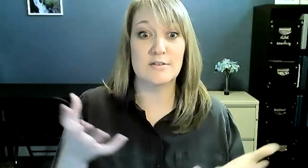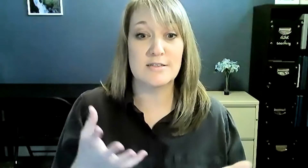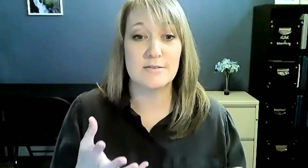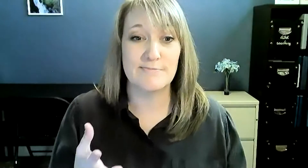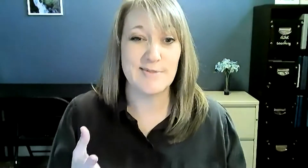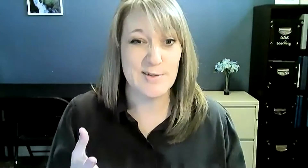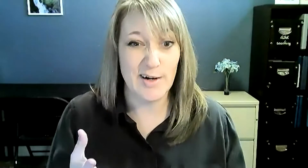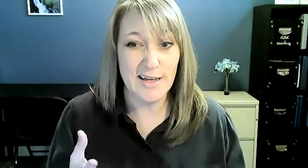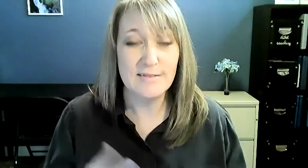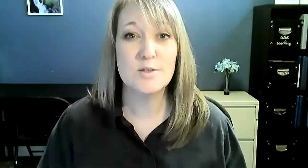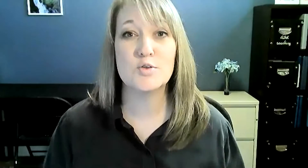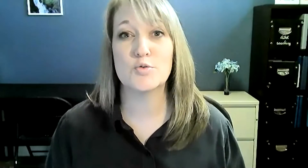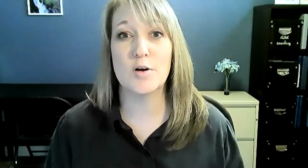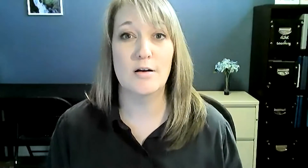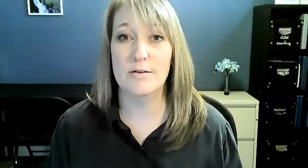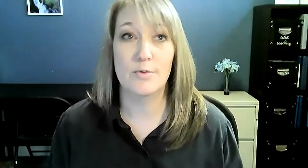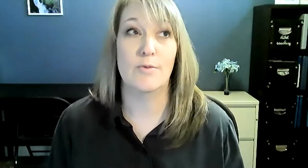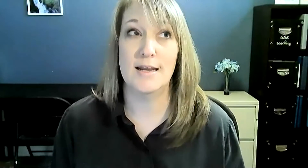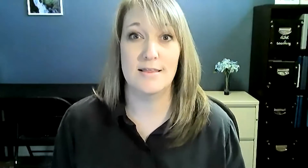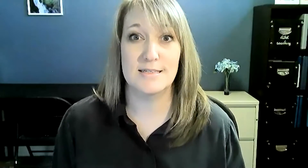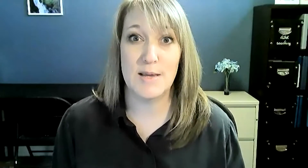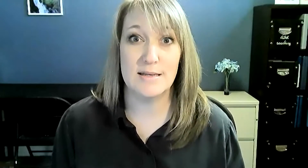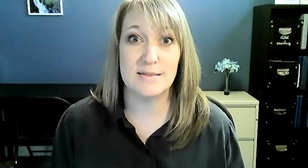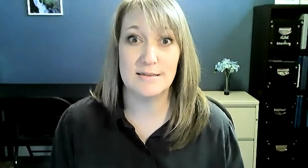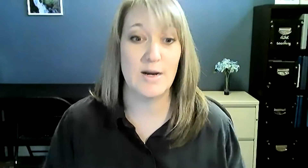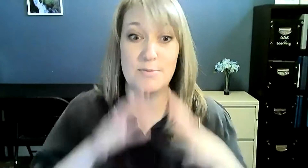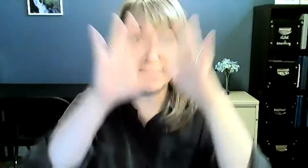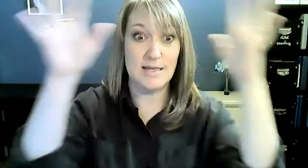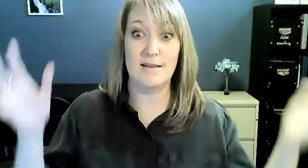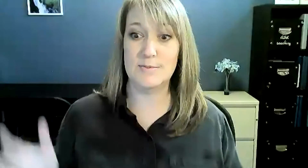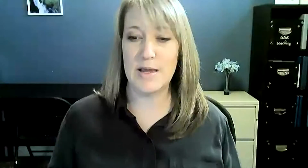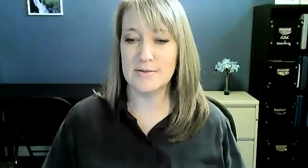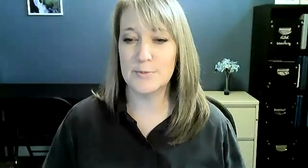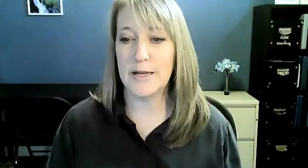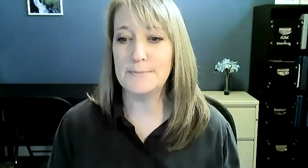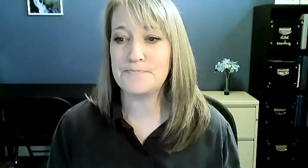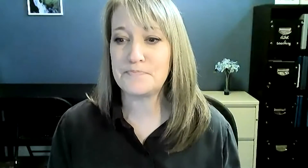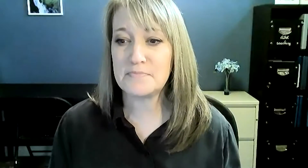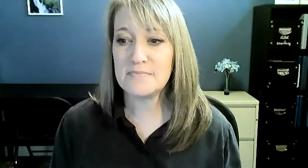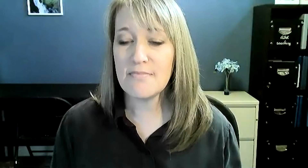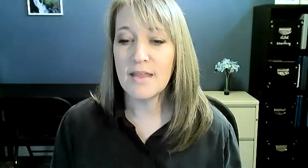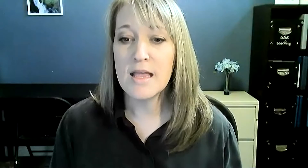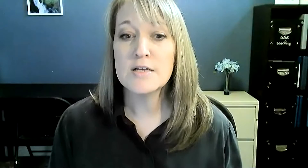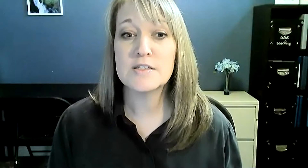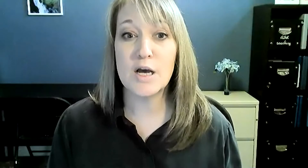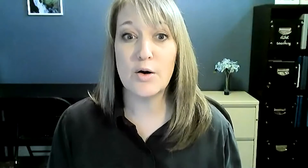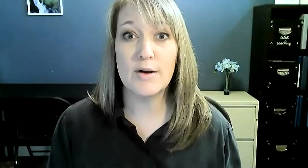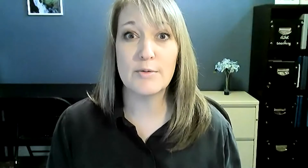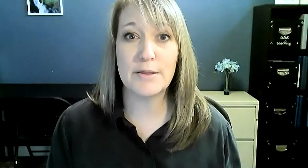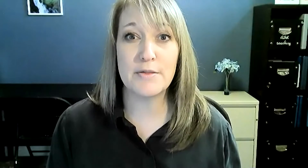pictures, sorta, drawn right in the space, right in my signing space, right? So rather than